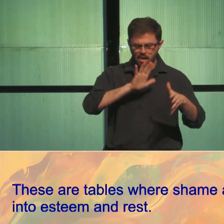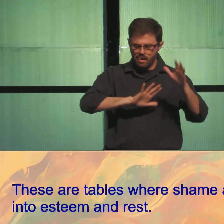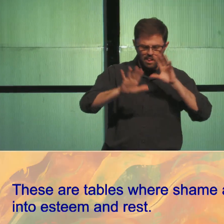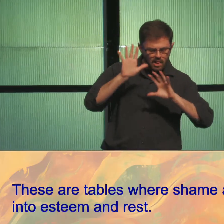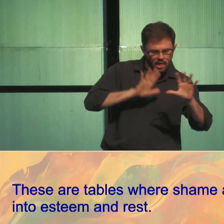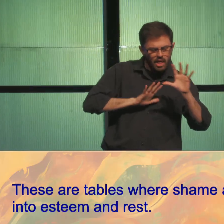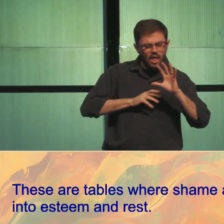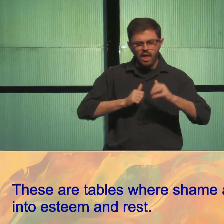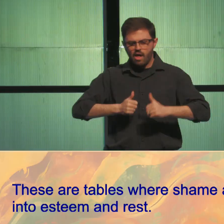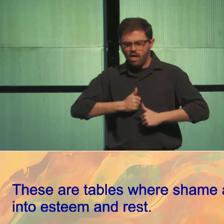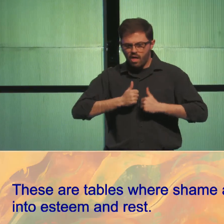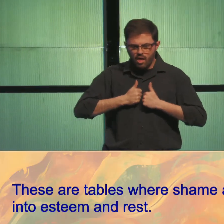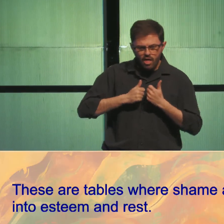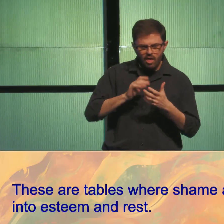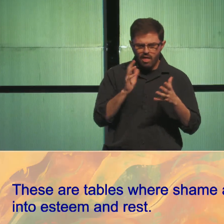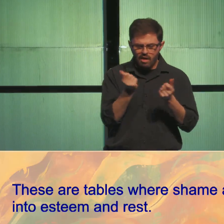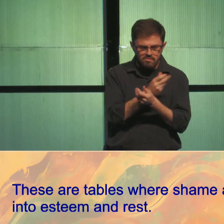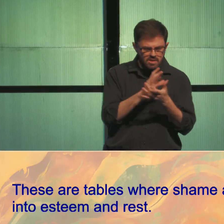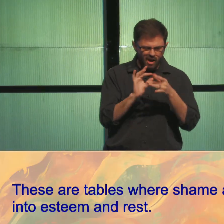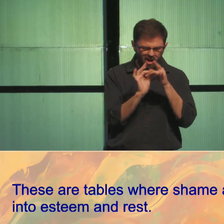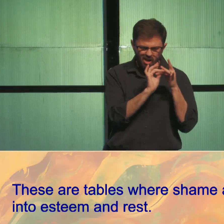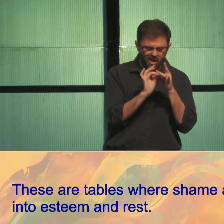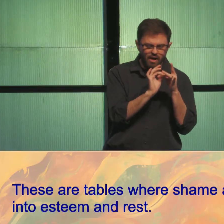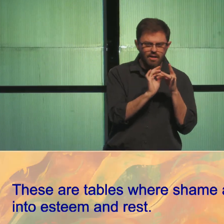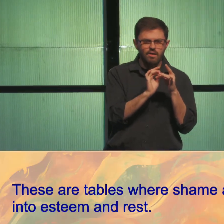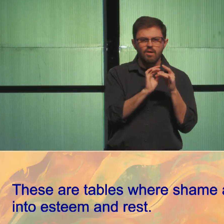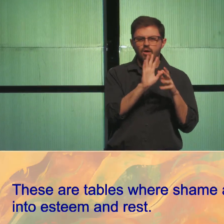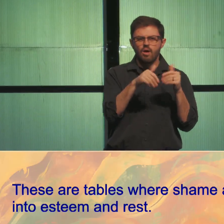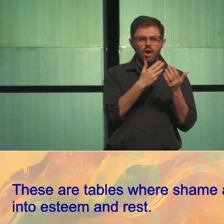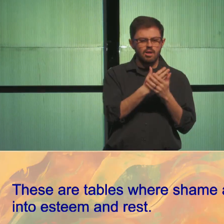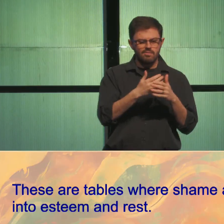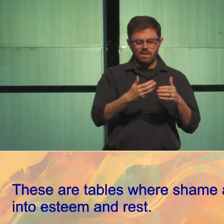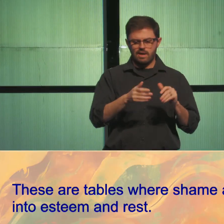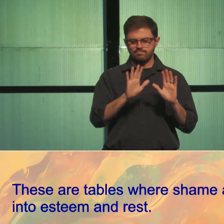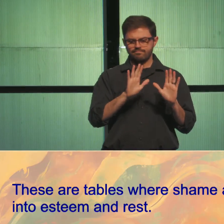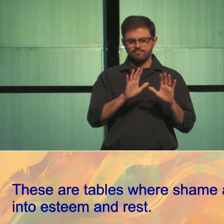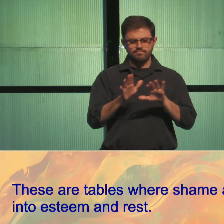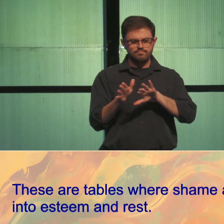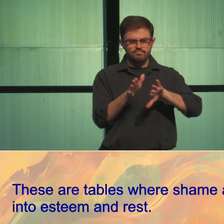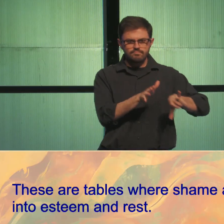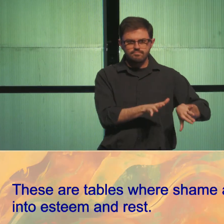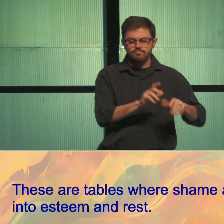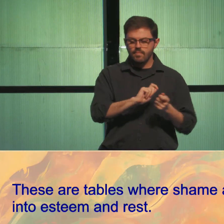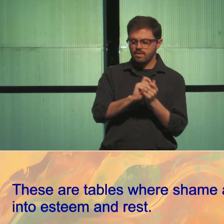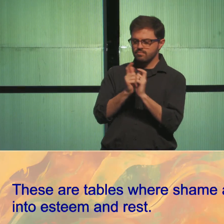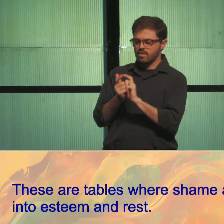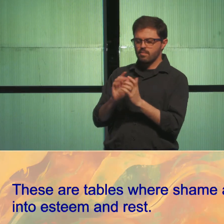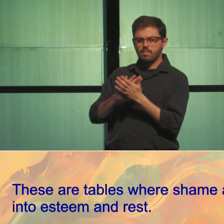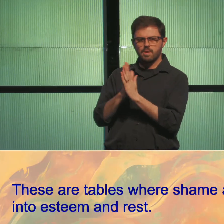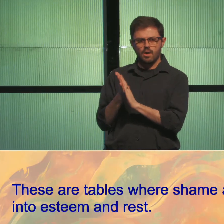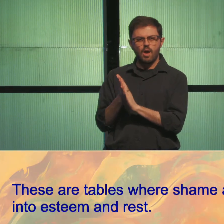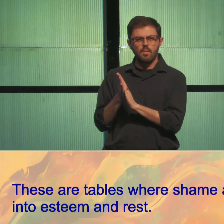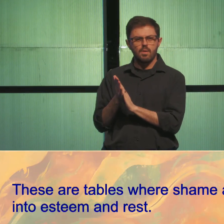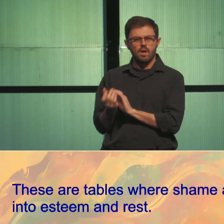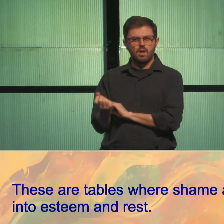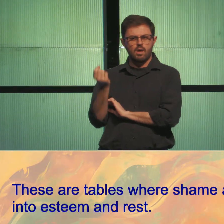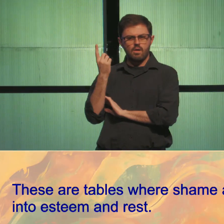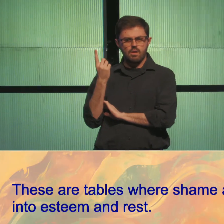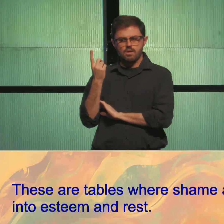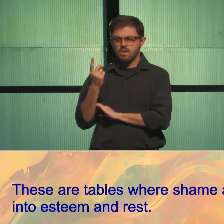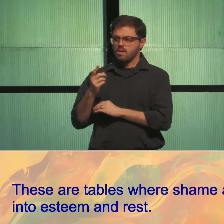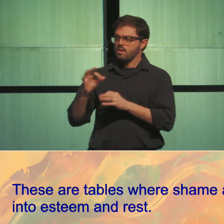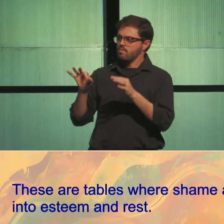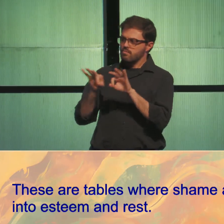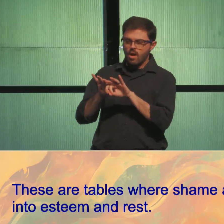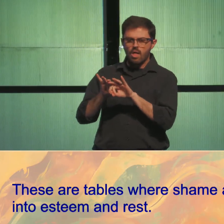survival are all untangled and transformed into an understanding of worthiness and rest. And